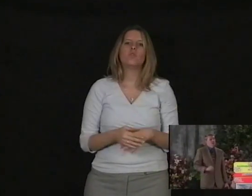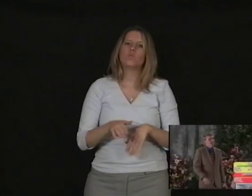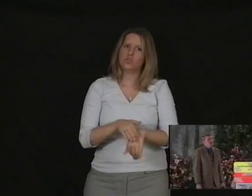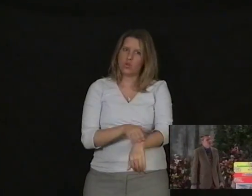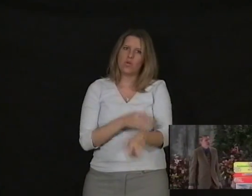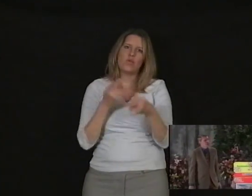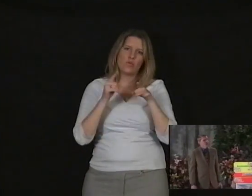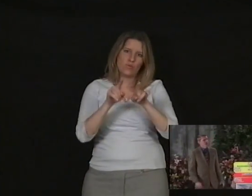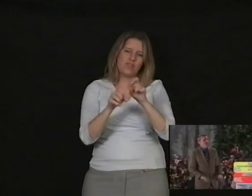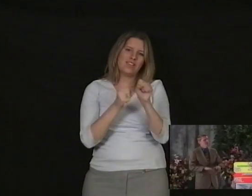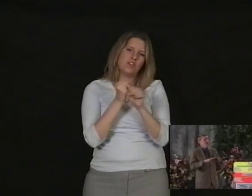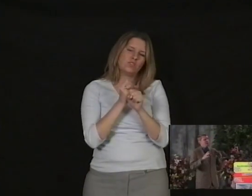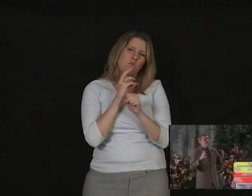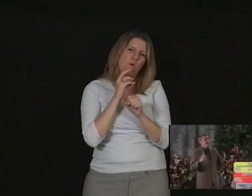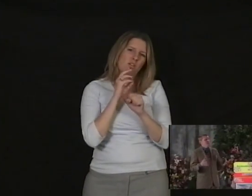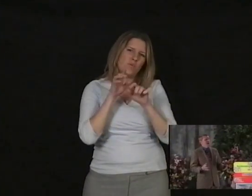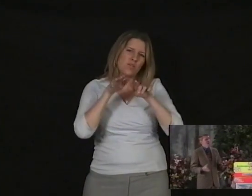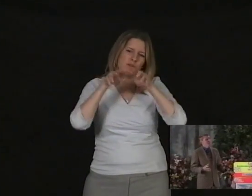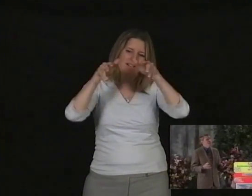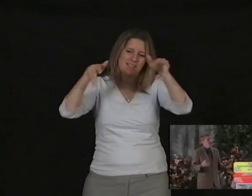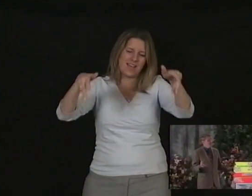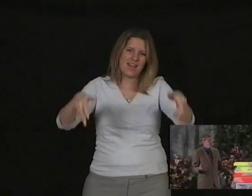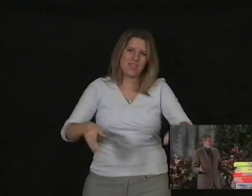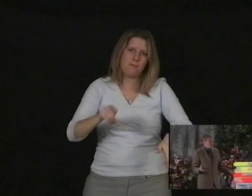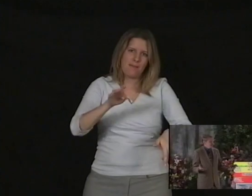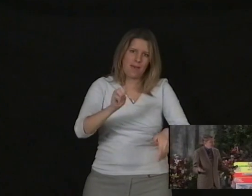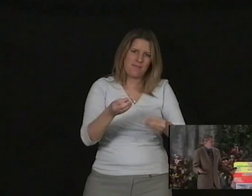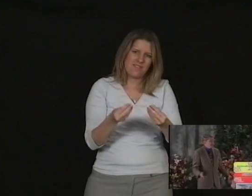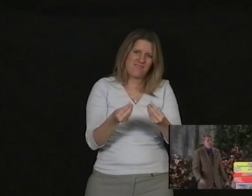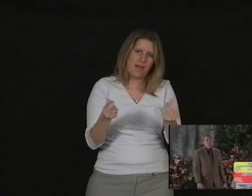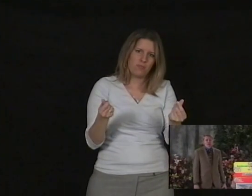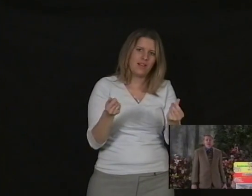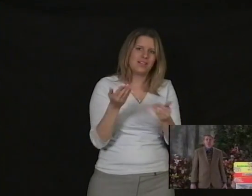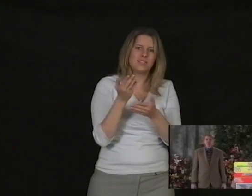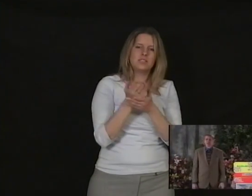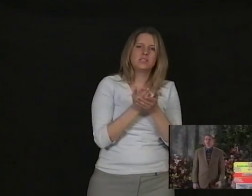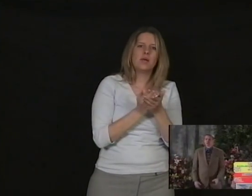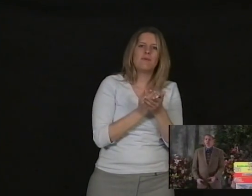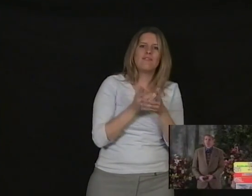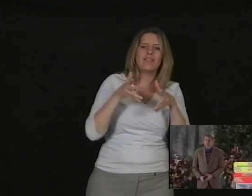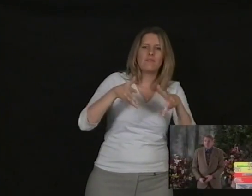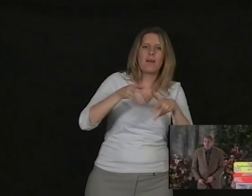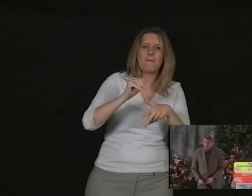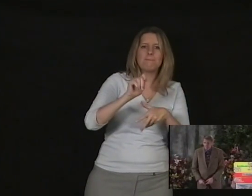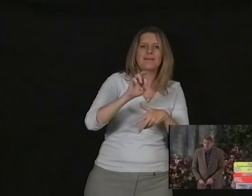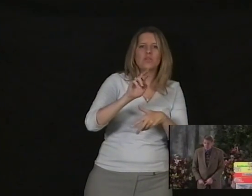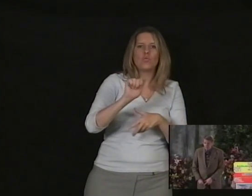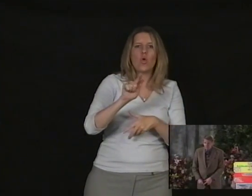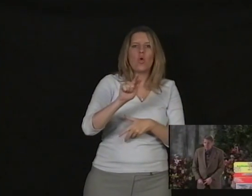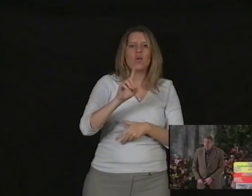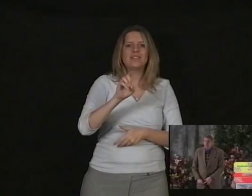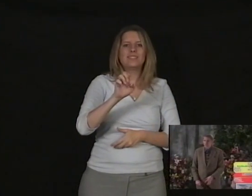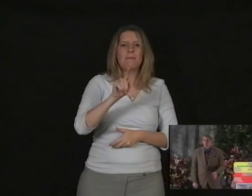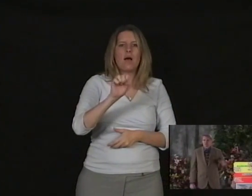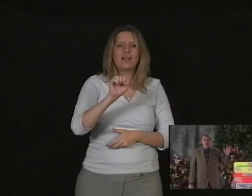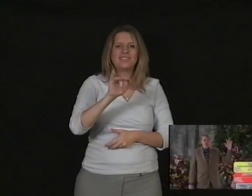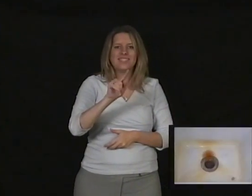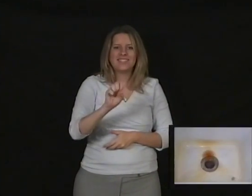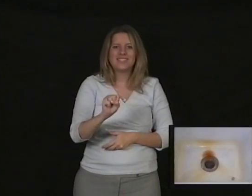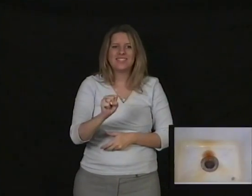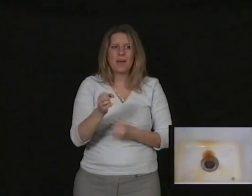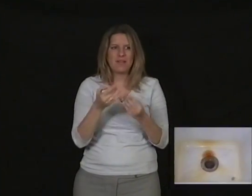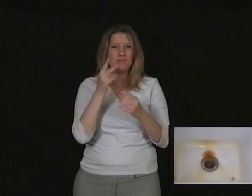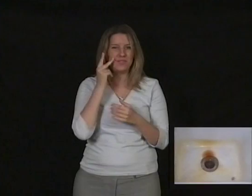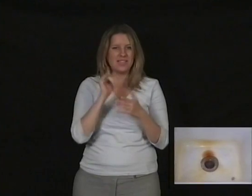slowly over the years, the water, as it ran down the side of the pipe, evaporated, some of it, leaving behind mineral deposits. How many have seen those